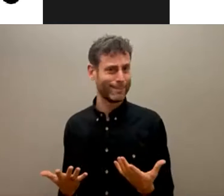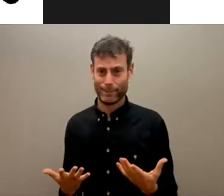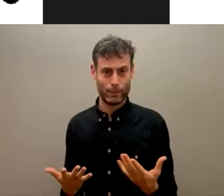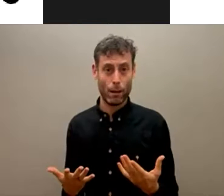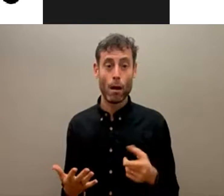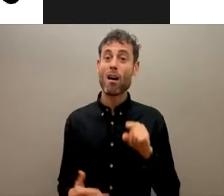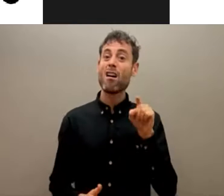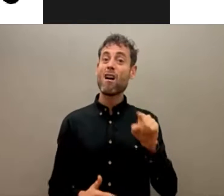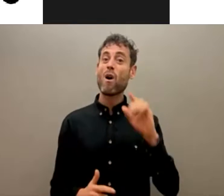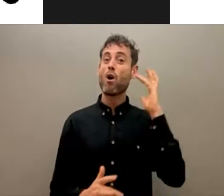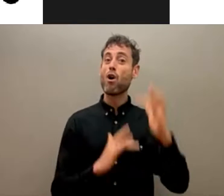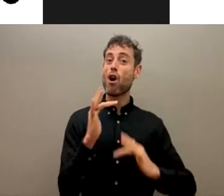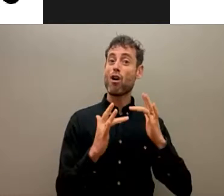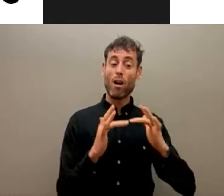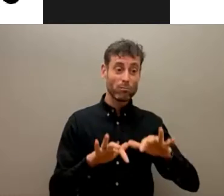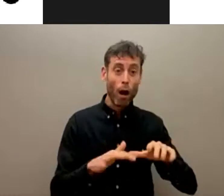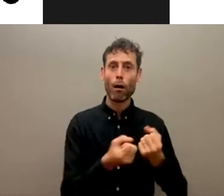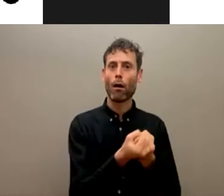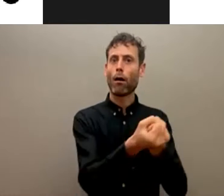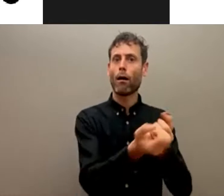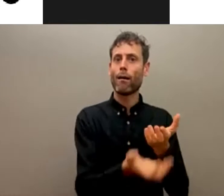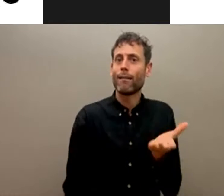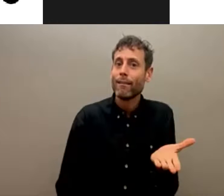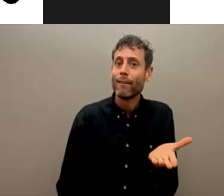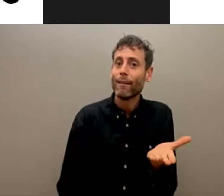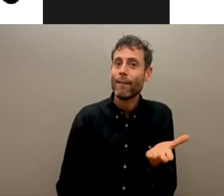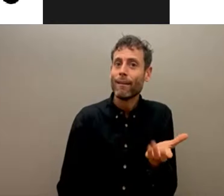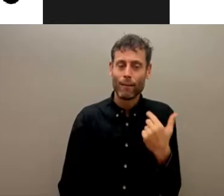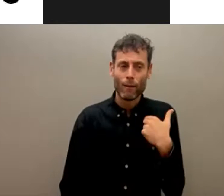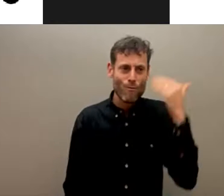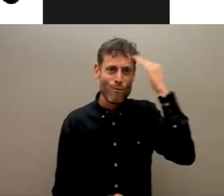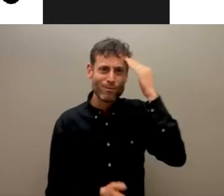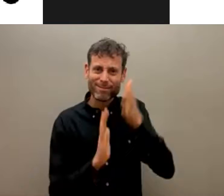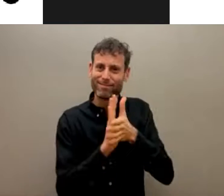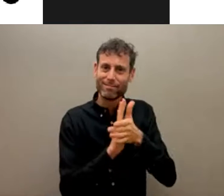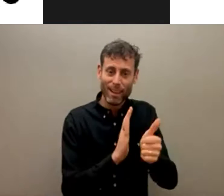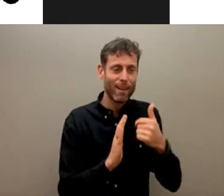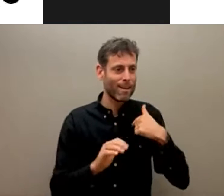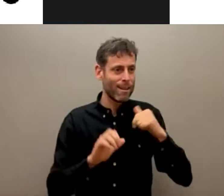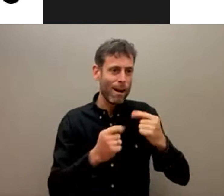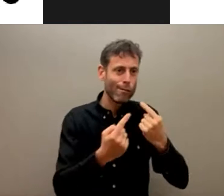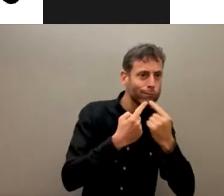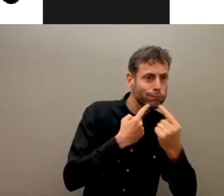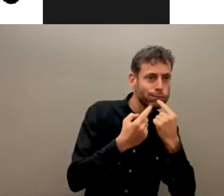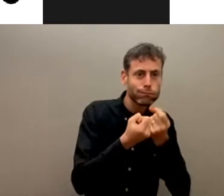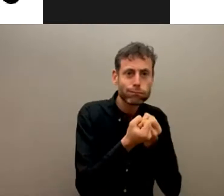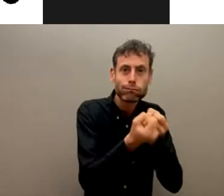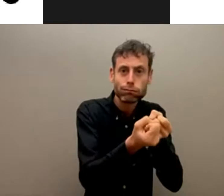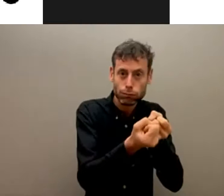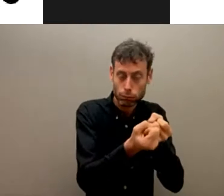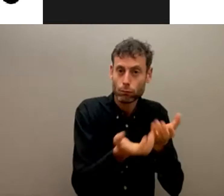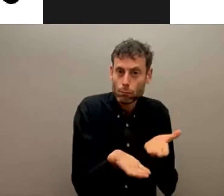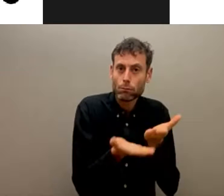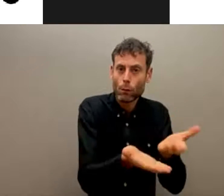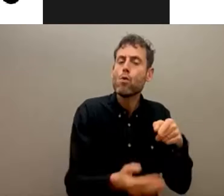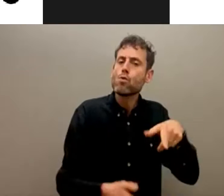to travel abroad at that point in time. So I think online volunteering can offer some